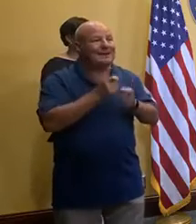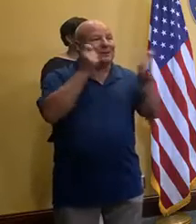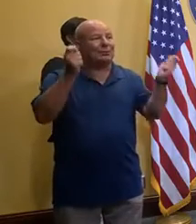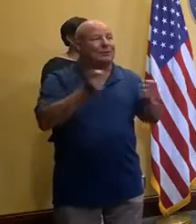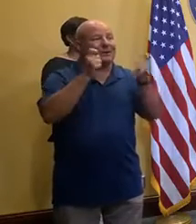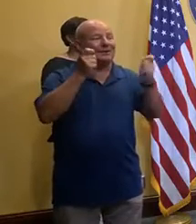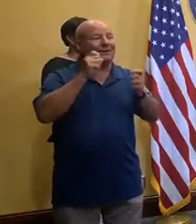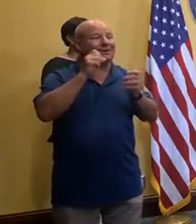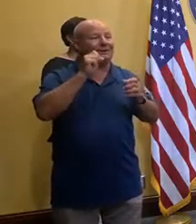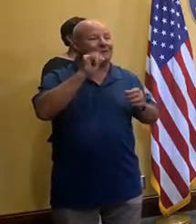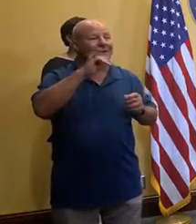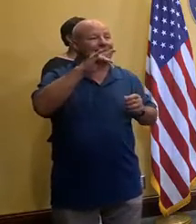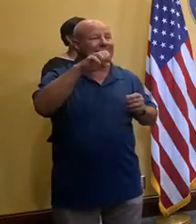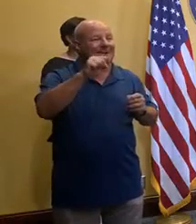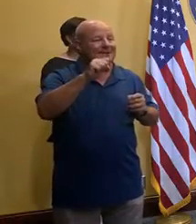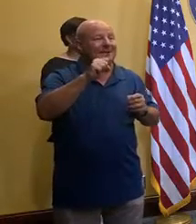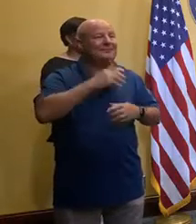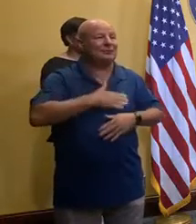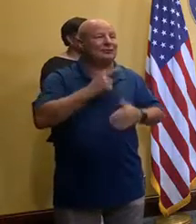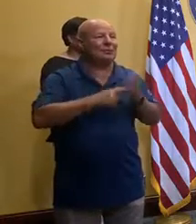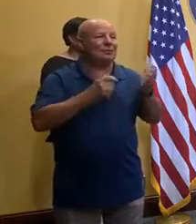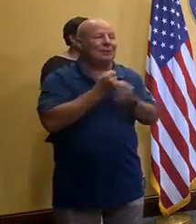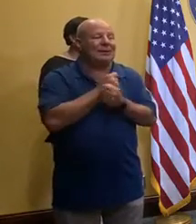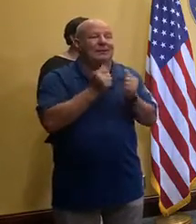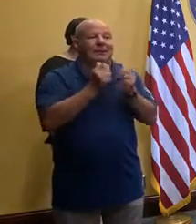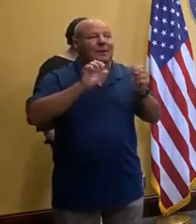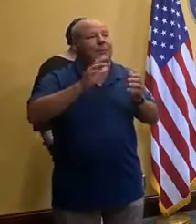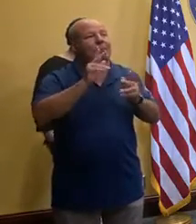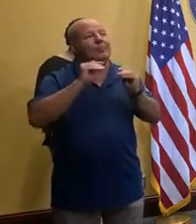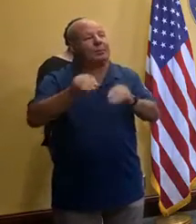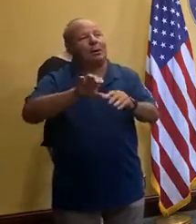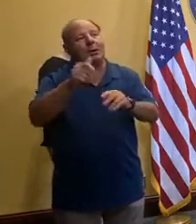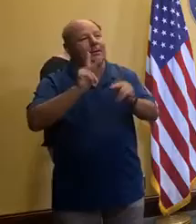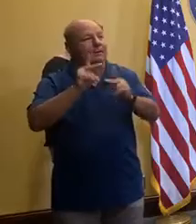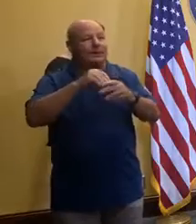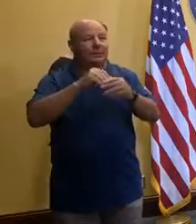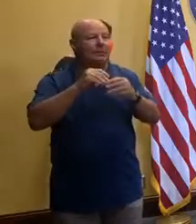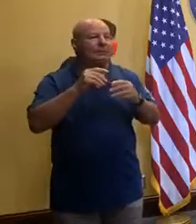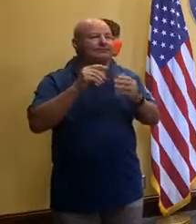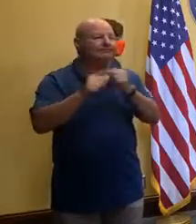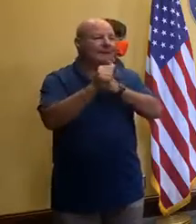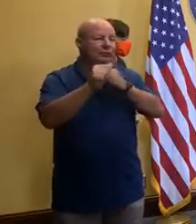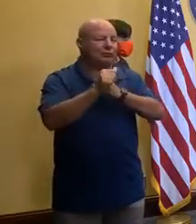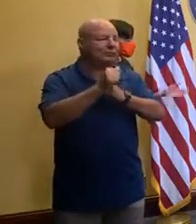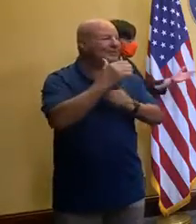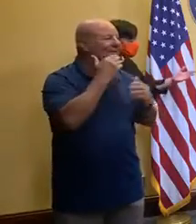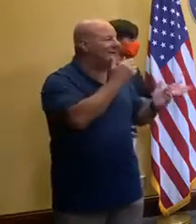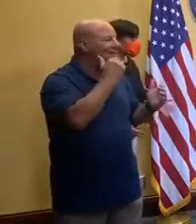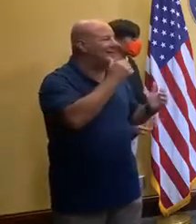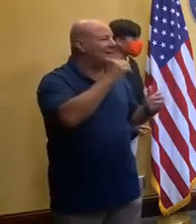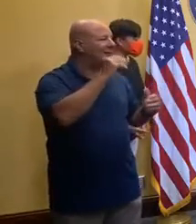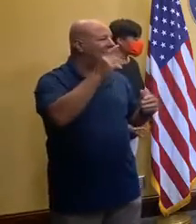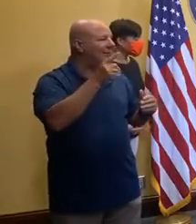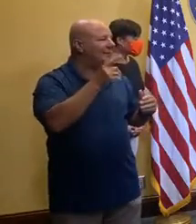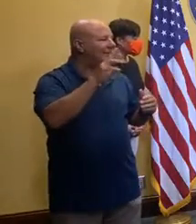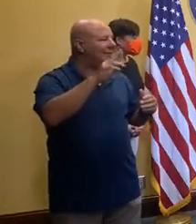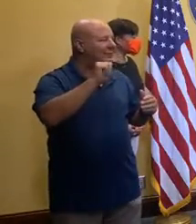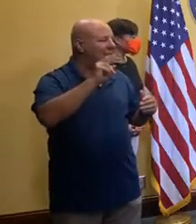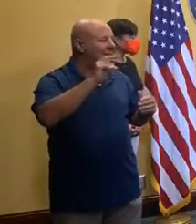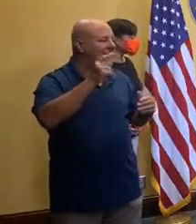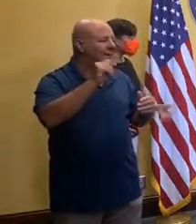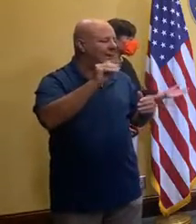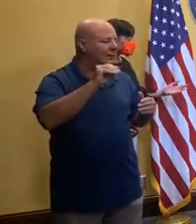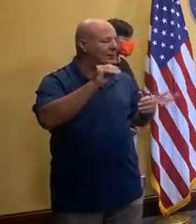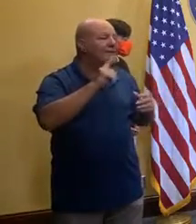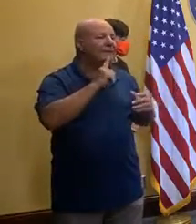creatively and without putting others in harm's way. Thank you. Thank you, Dr. Avegno, very much. And we'll hear from our Director of